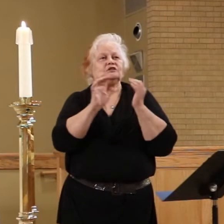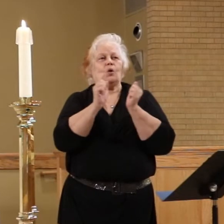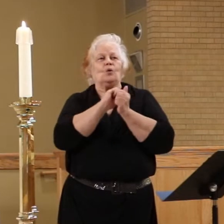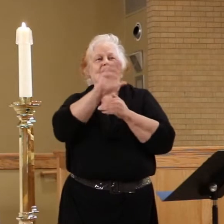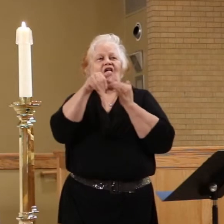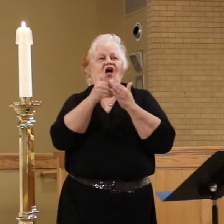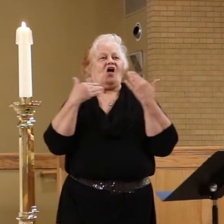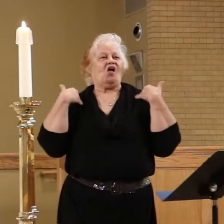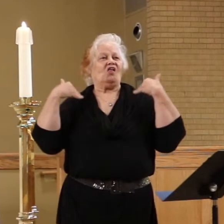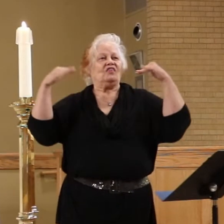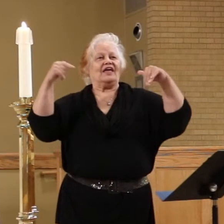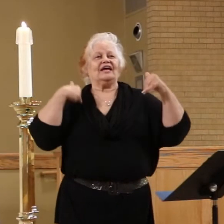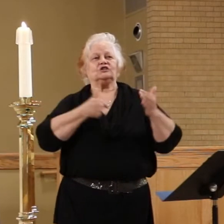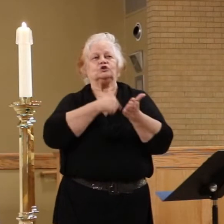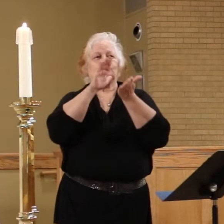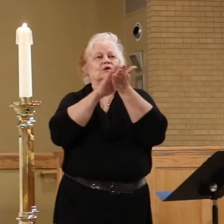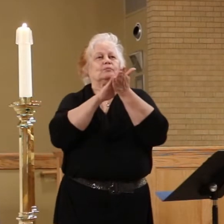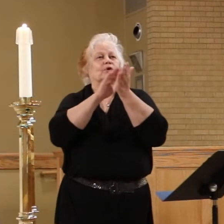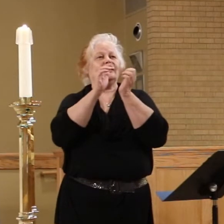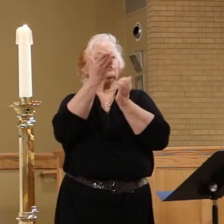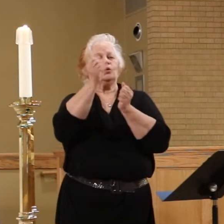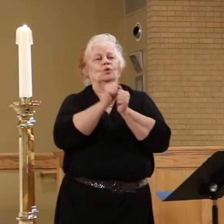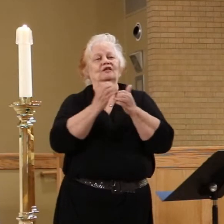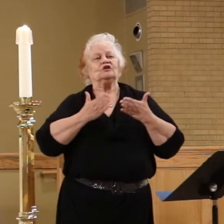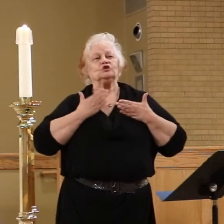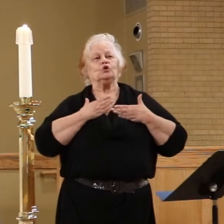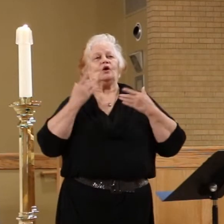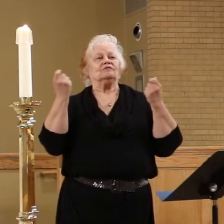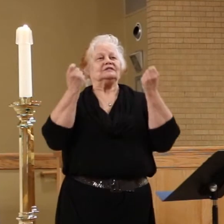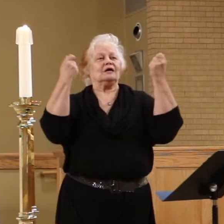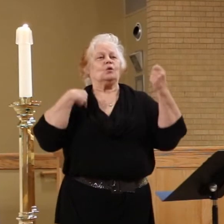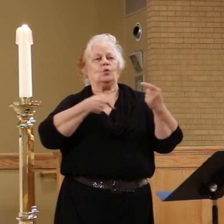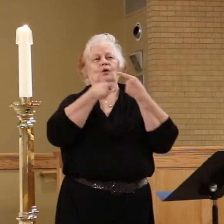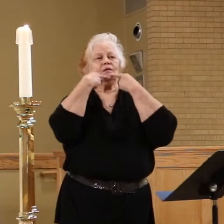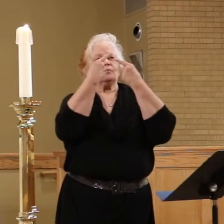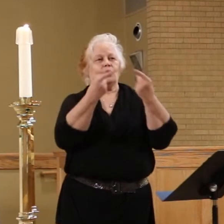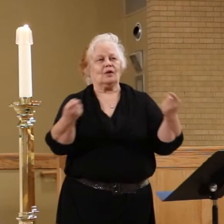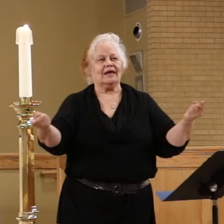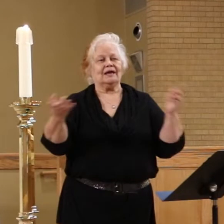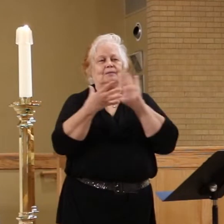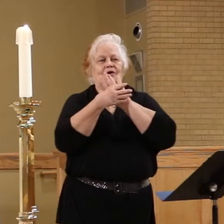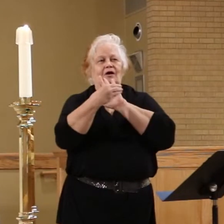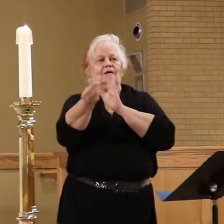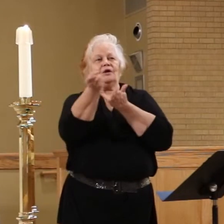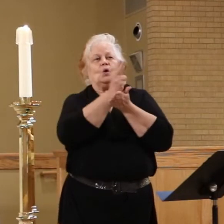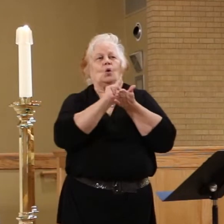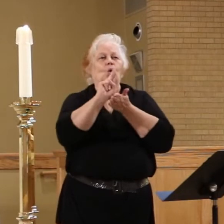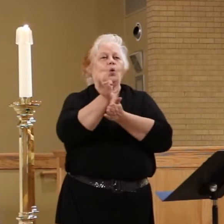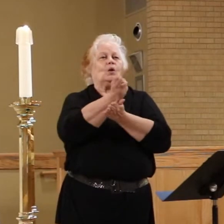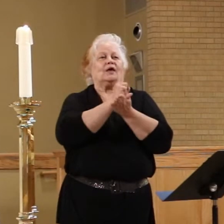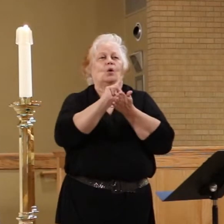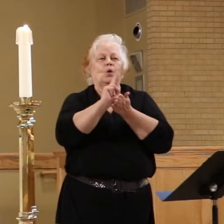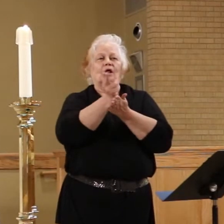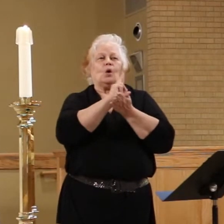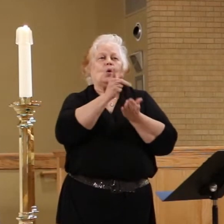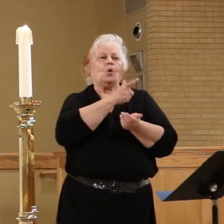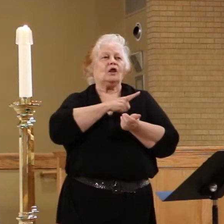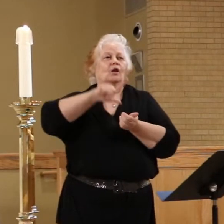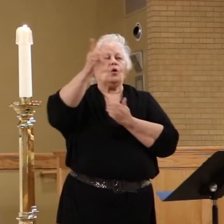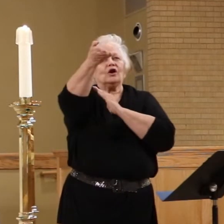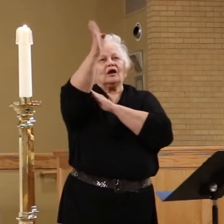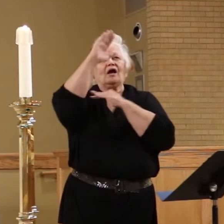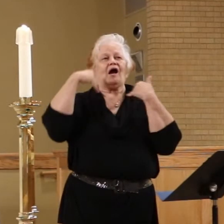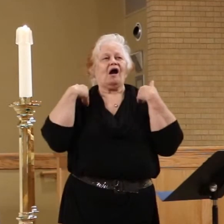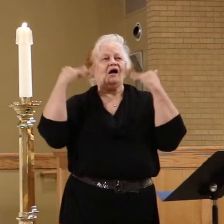all the angels, we praise you, as in joyful celebration we acclaim, Holy, holy, holy Lord, God